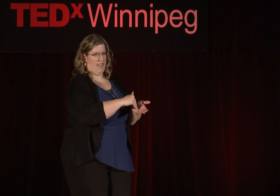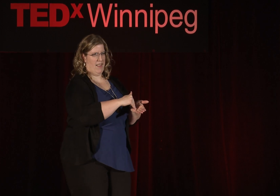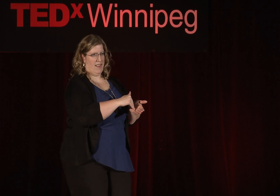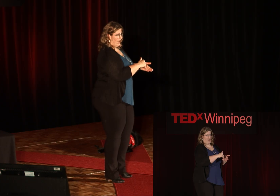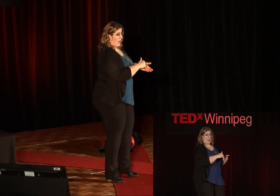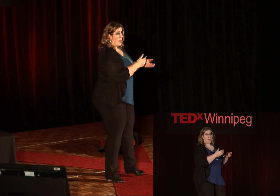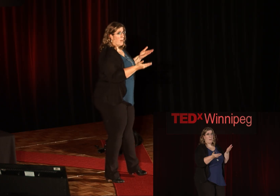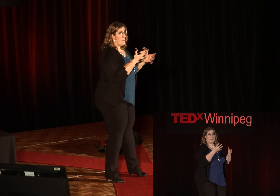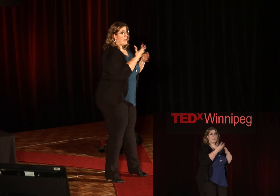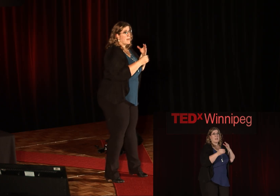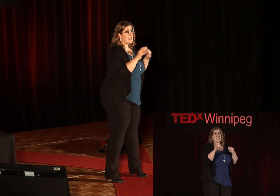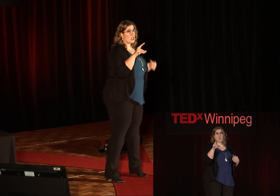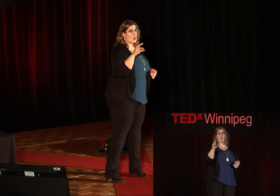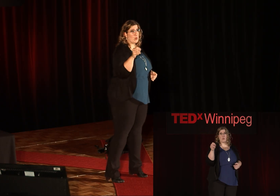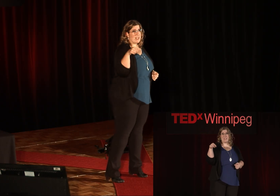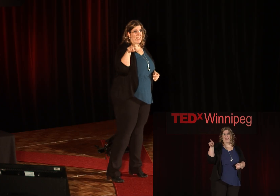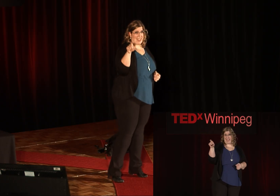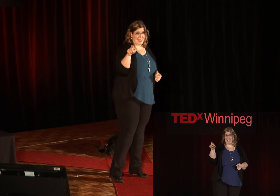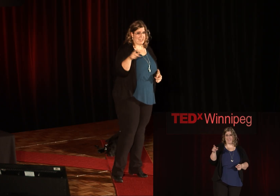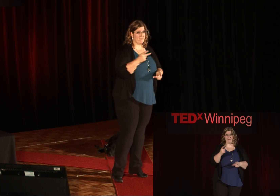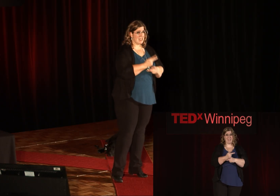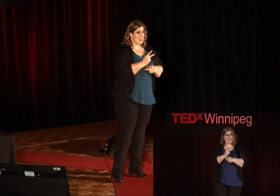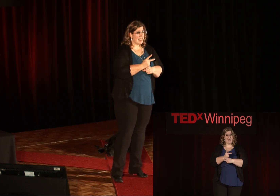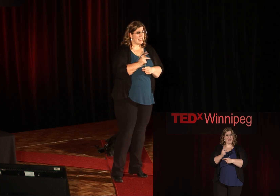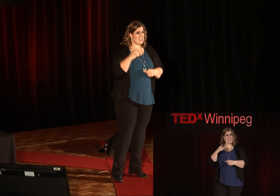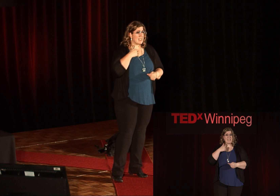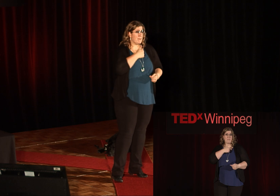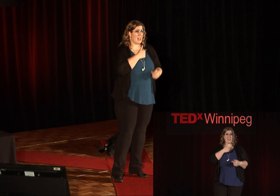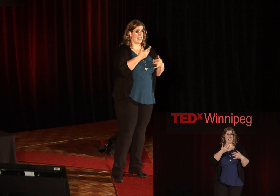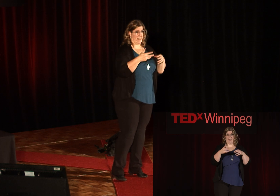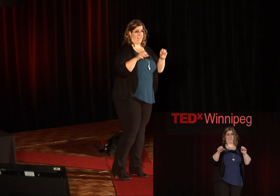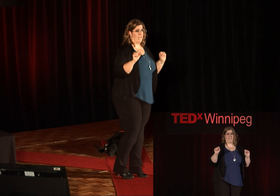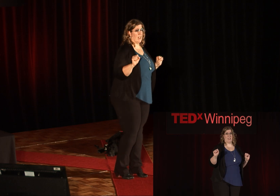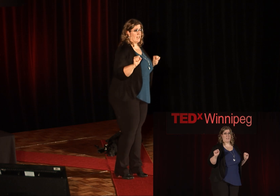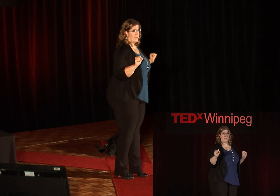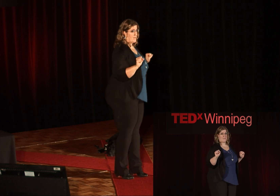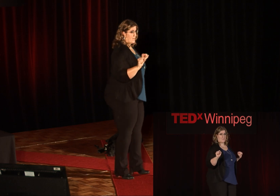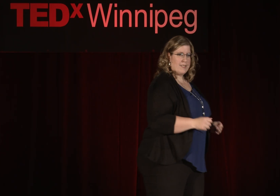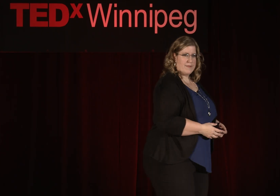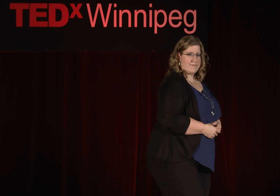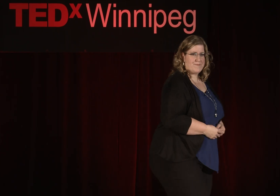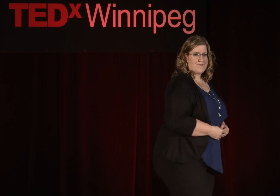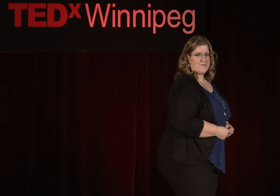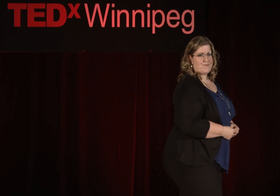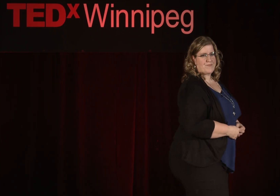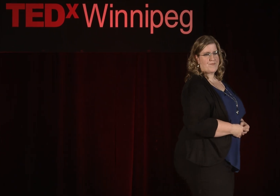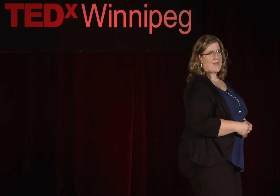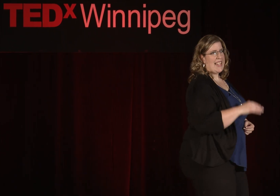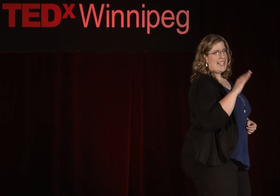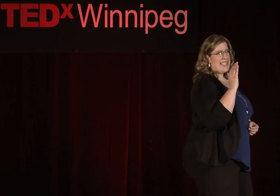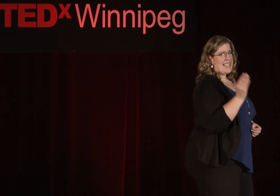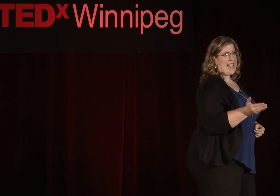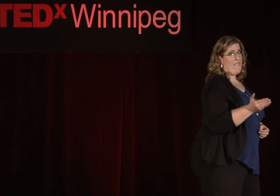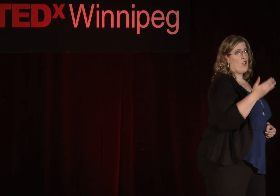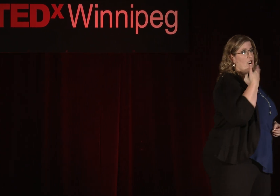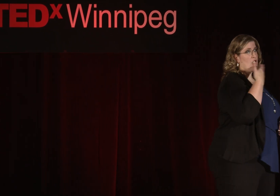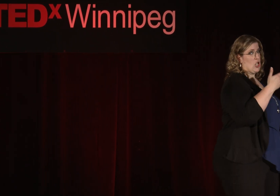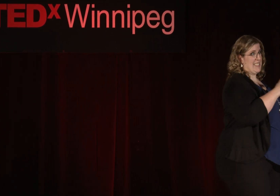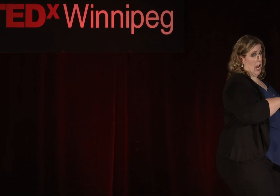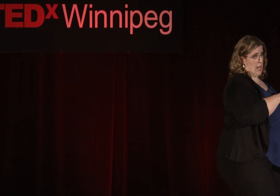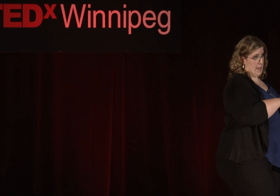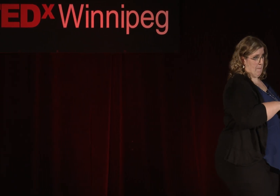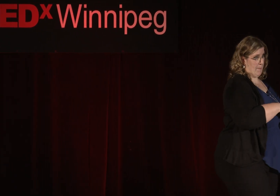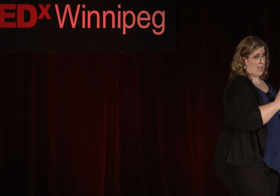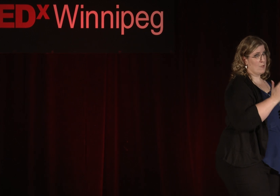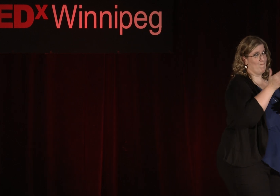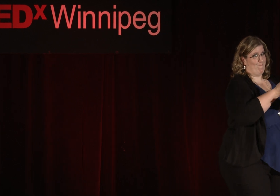things, and they can miss cues they need to catch in order to keep us safe. There is never a good time to distract